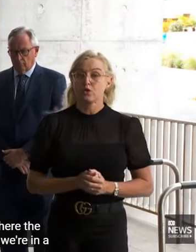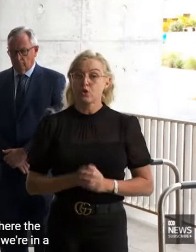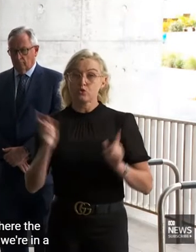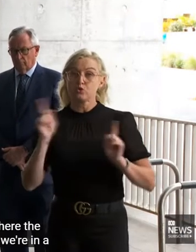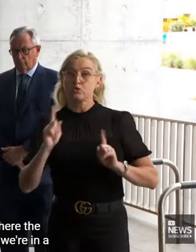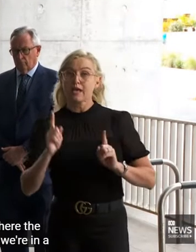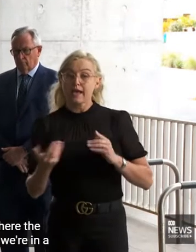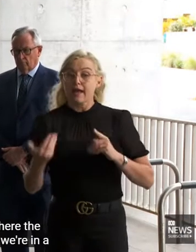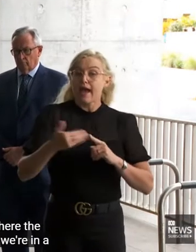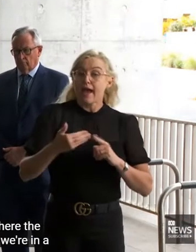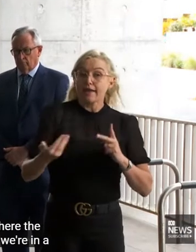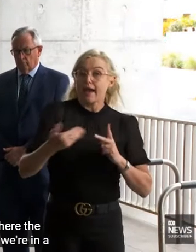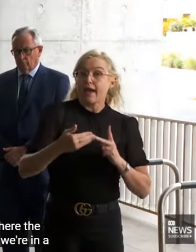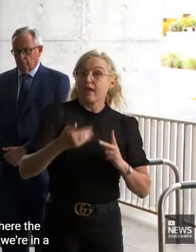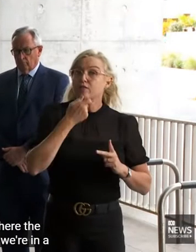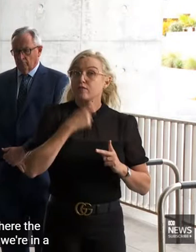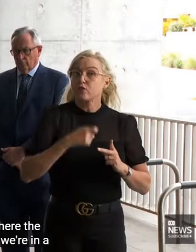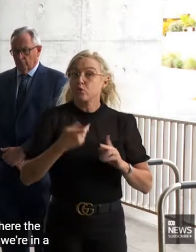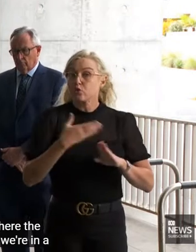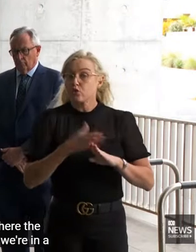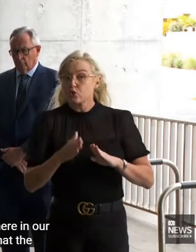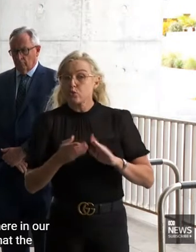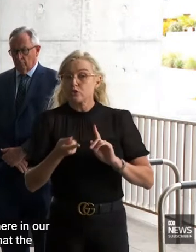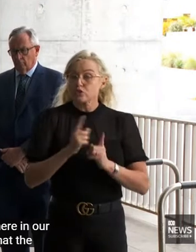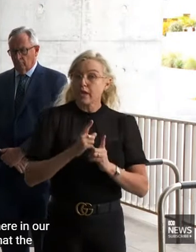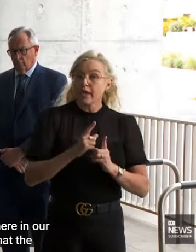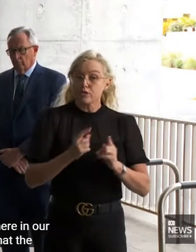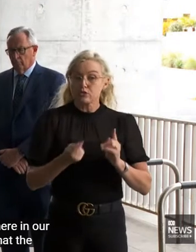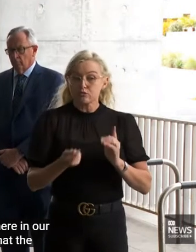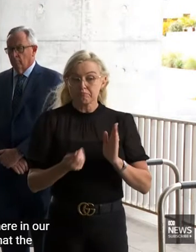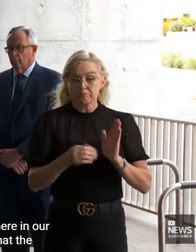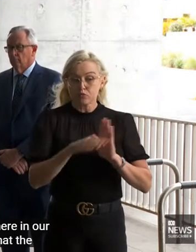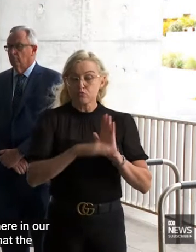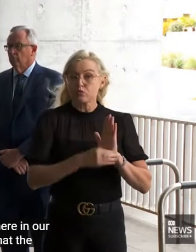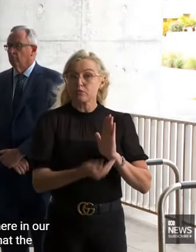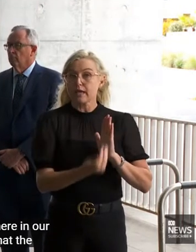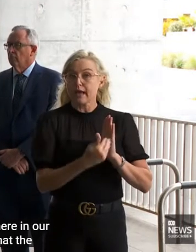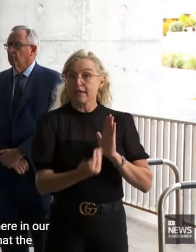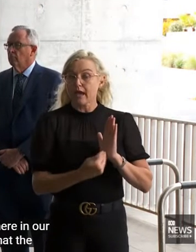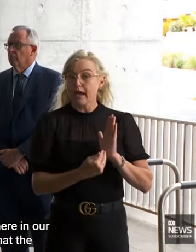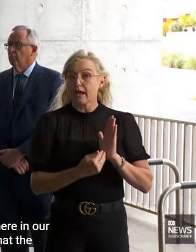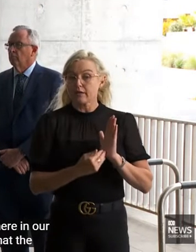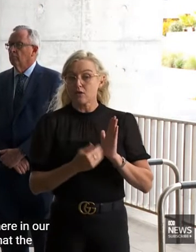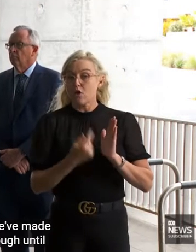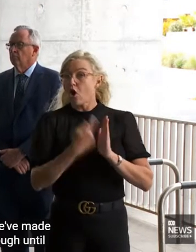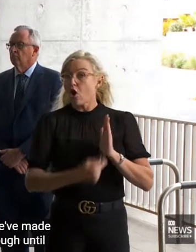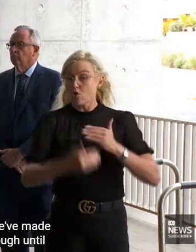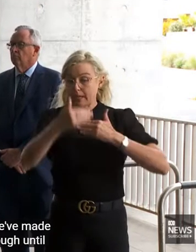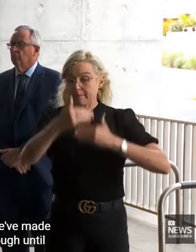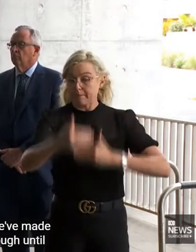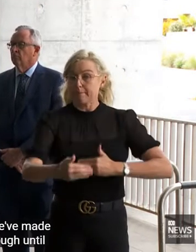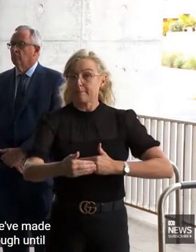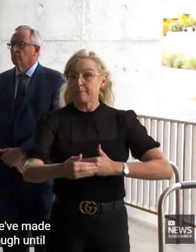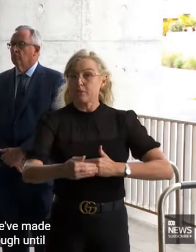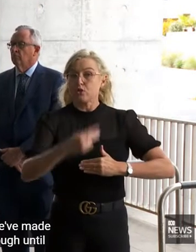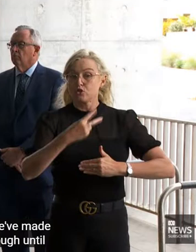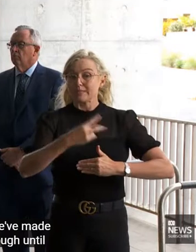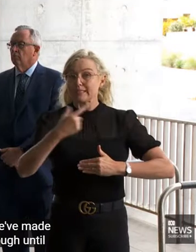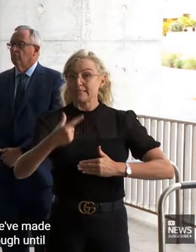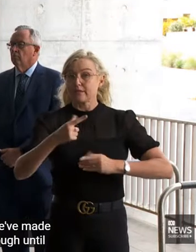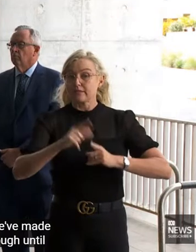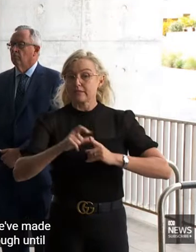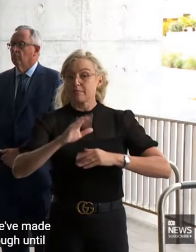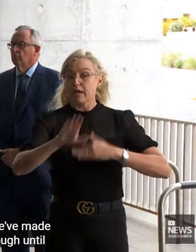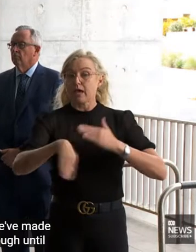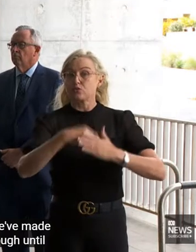we've made, just as we move through until the 27th of January, are modest but